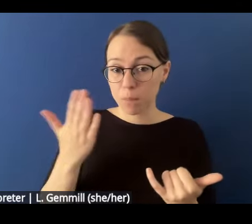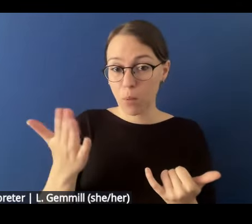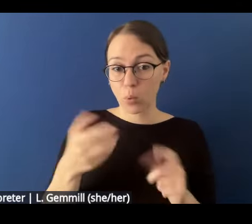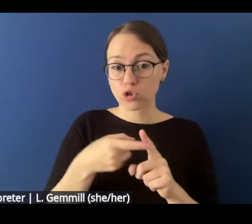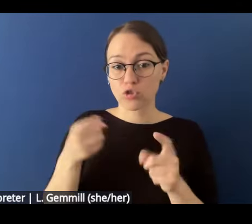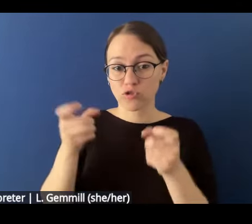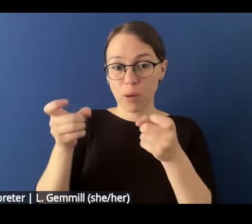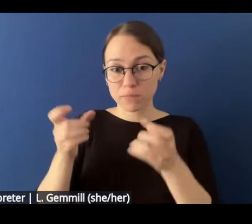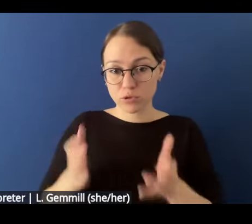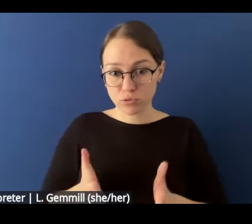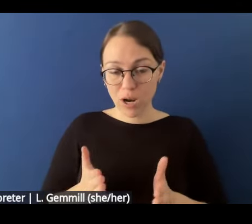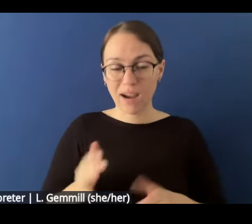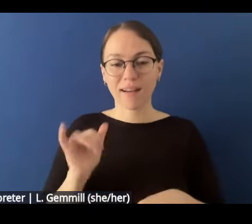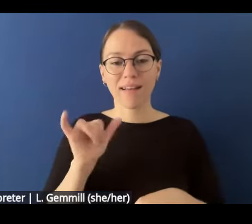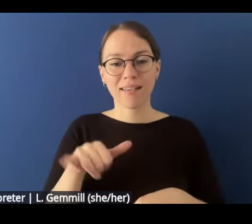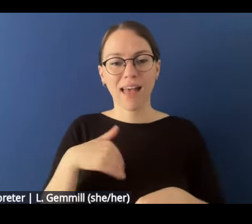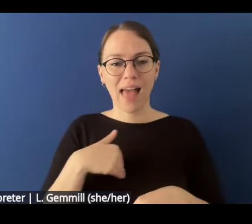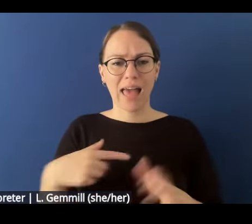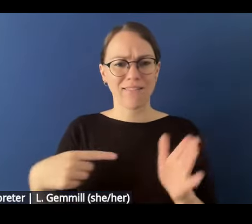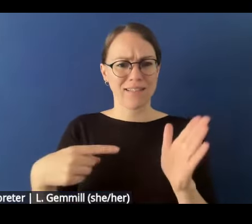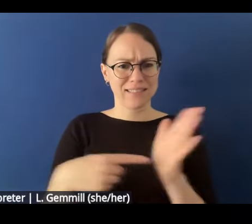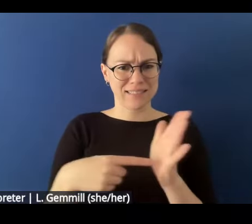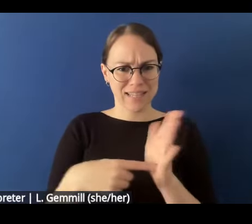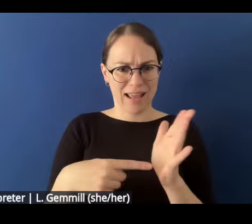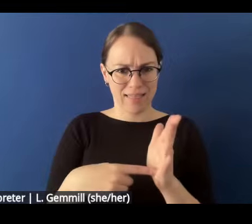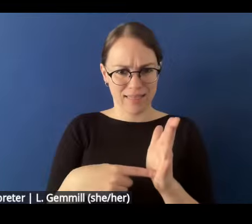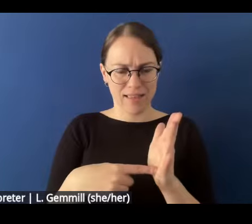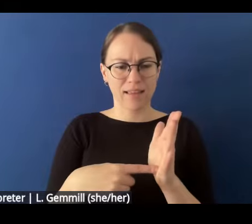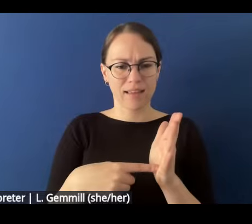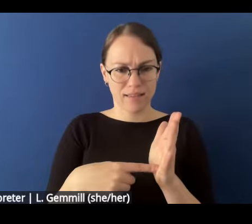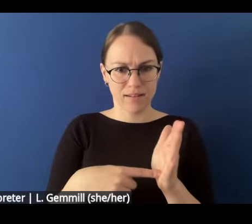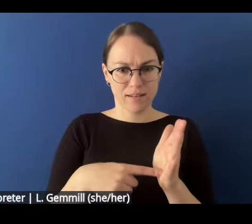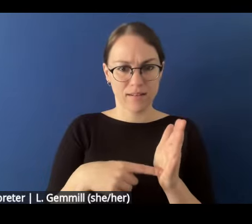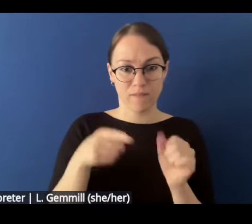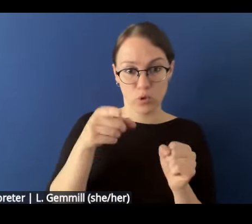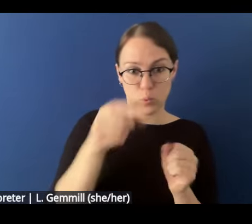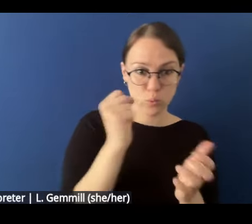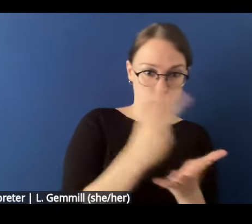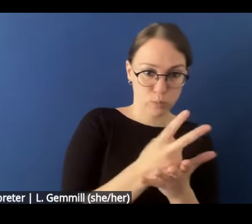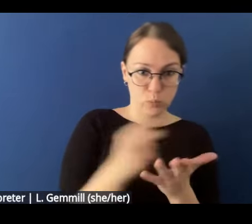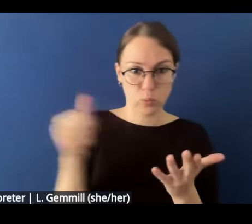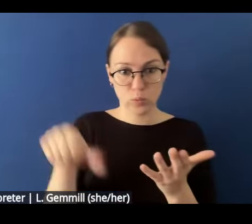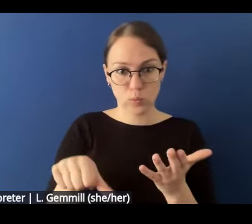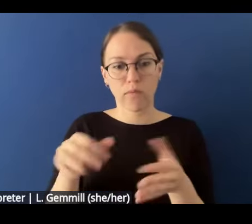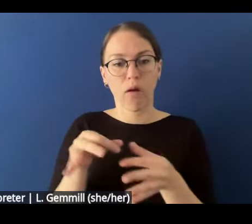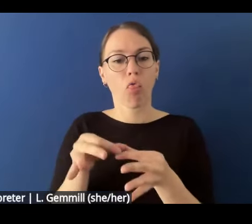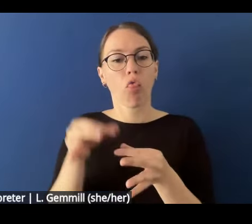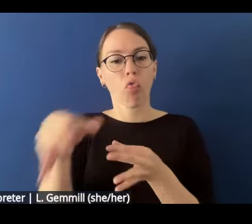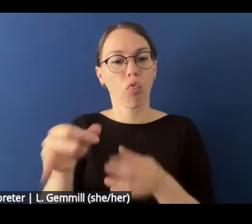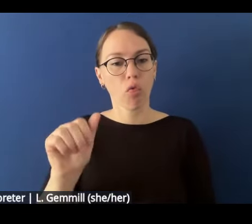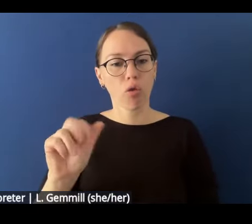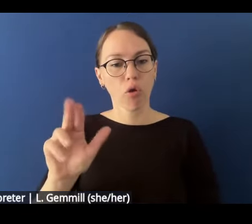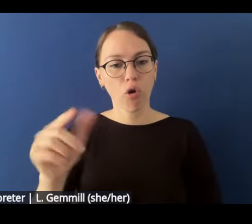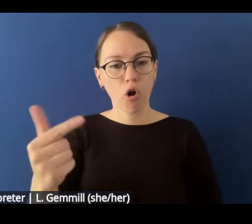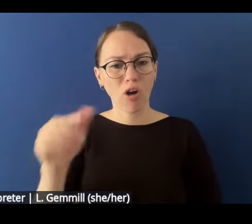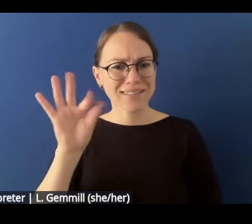a deadline for approval or rejection by the board of state canvassers of August 9th. What